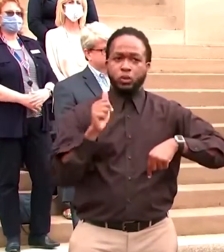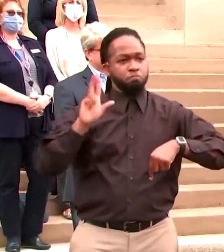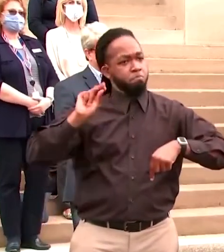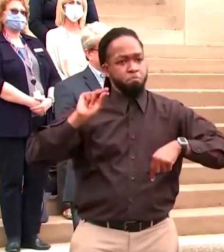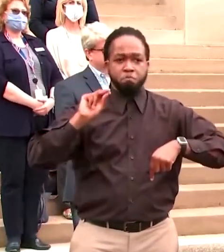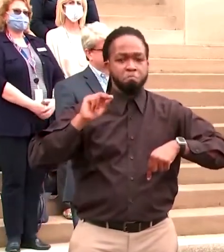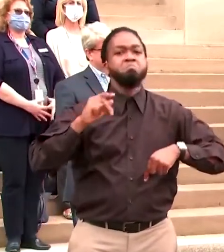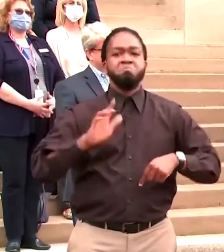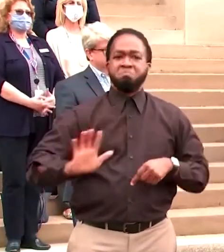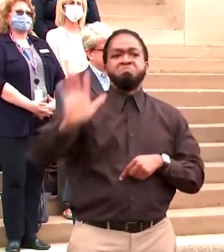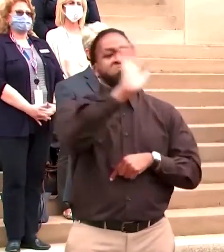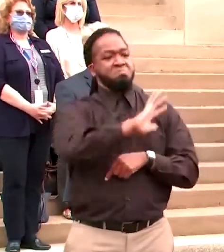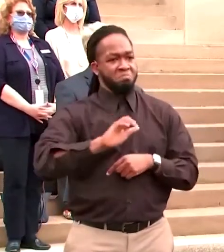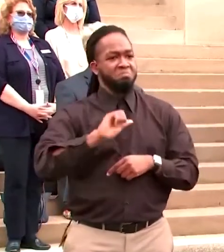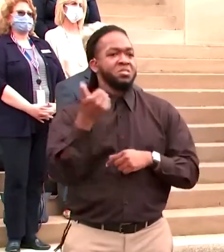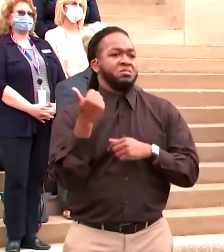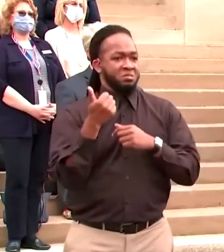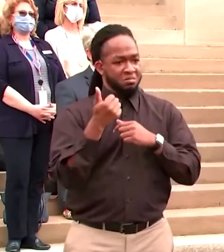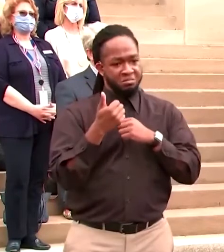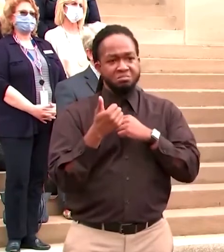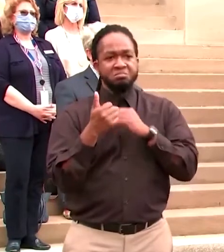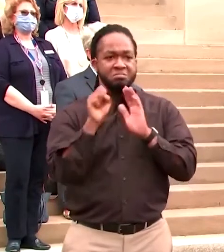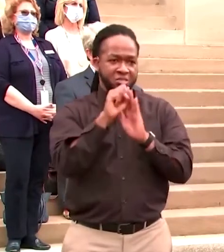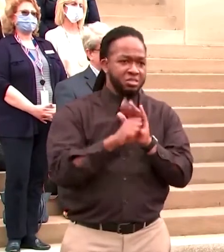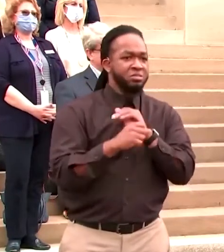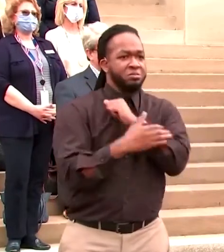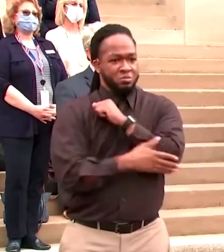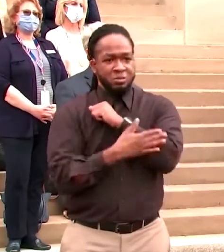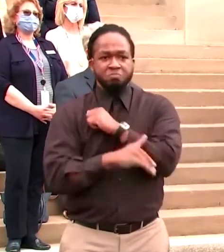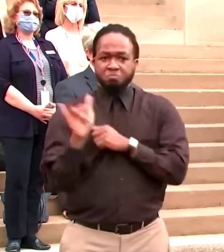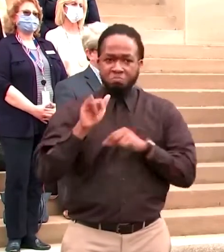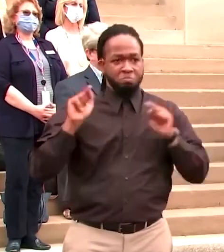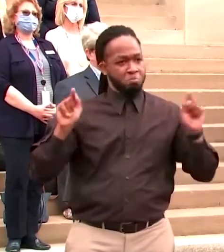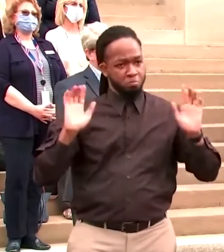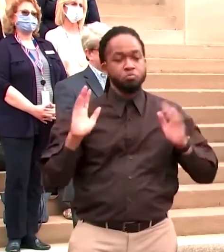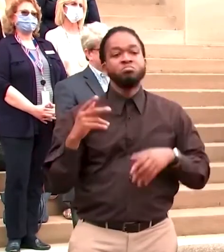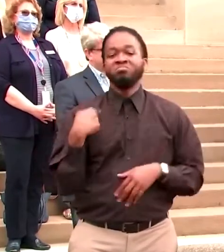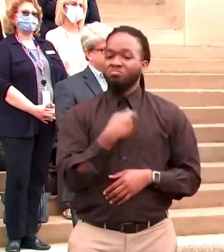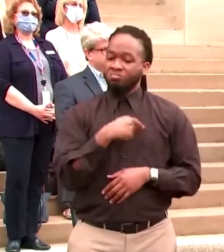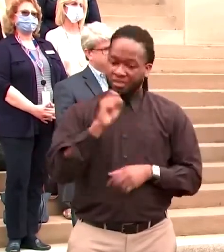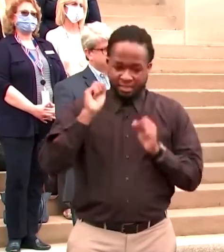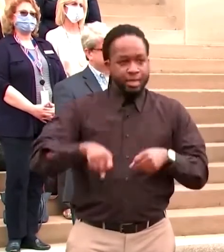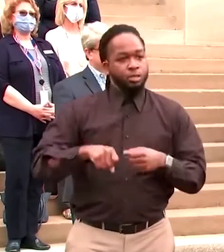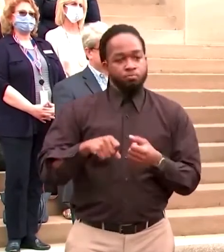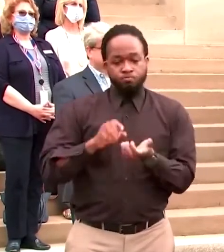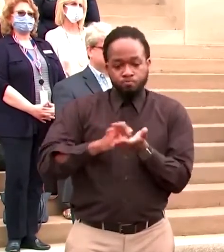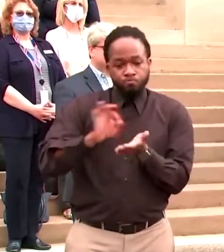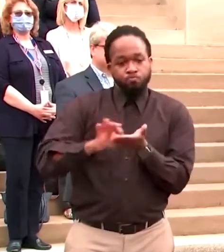day, when we do a hand count, then we can answer the question exactly what was the final margin in this race. Yes, ma'am.